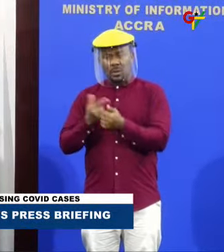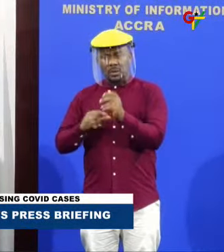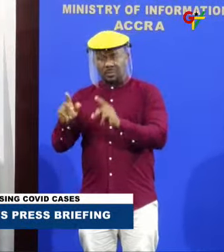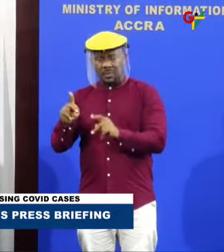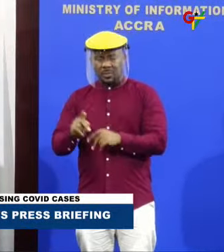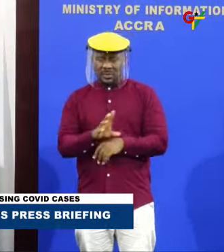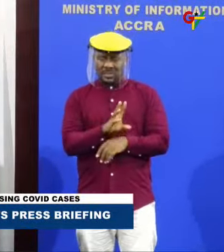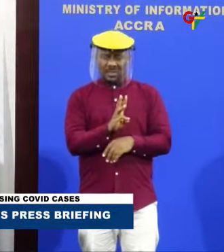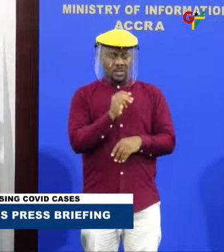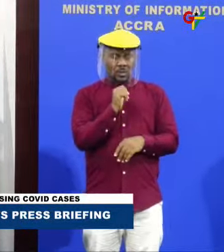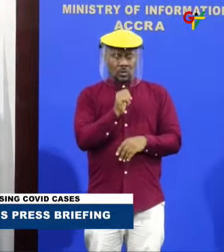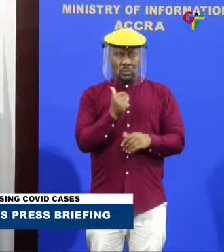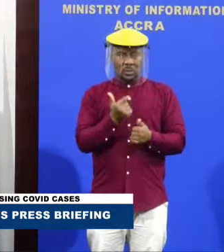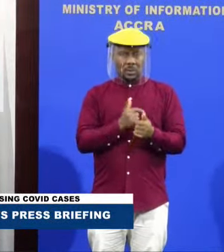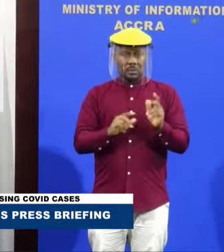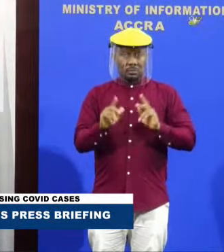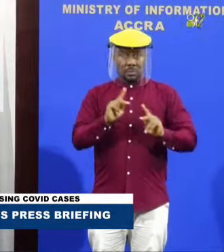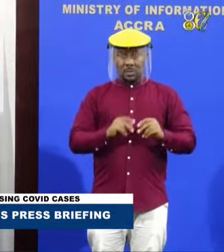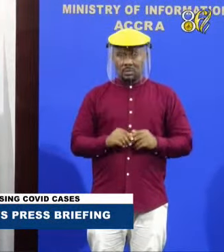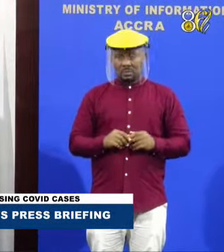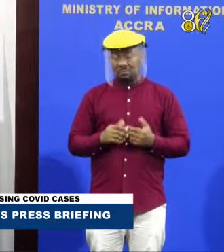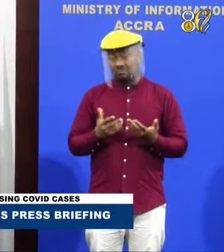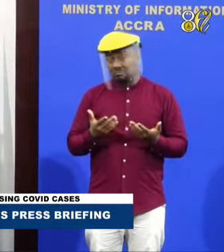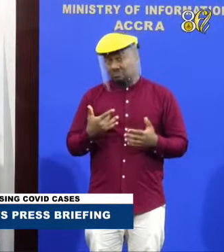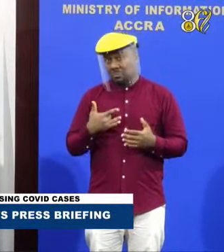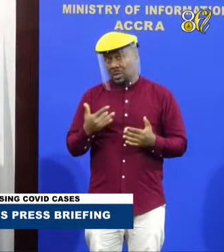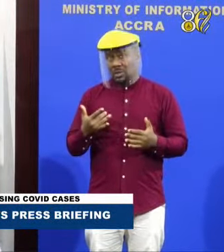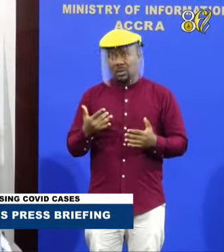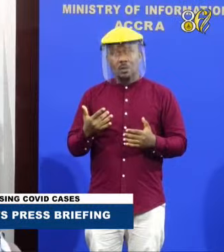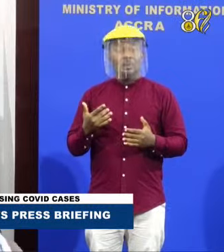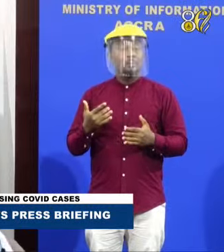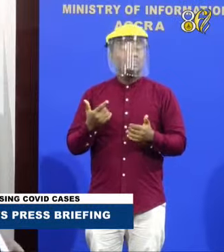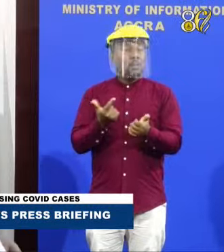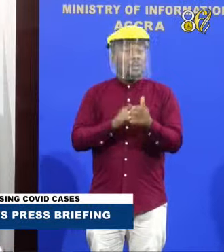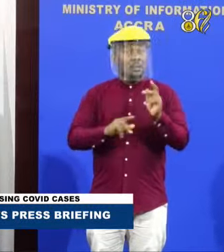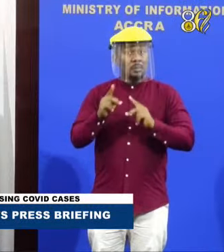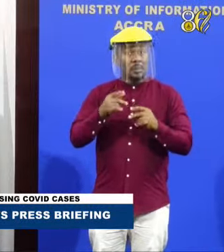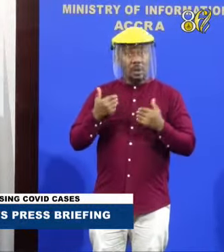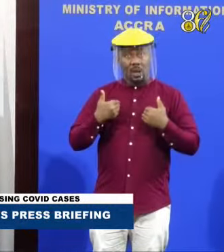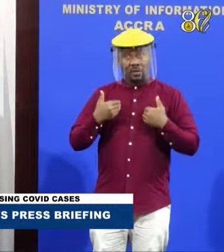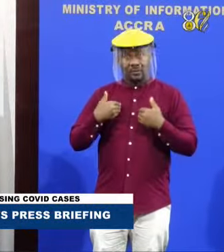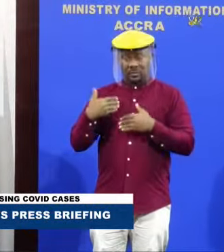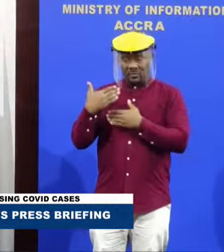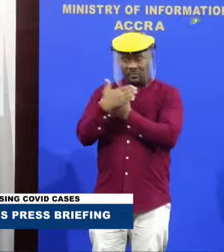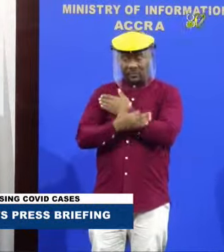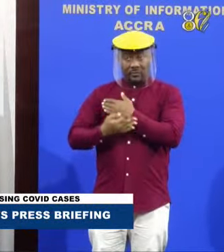includes Ghanaians also carrying foreign passports.